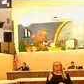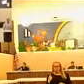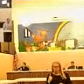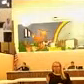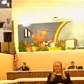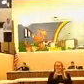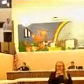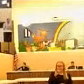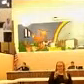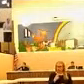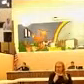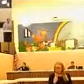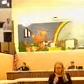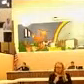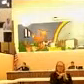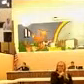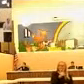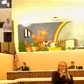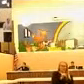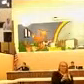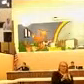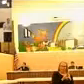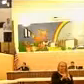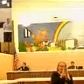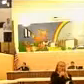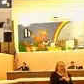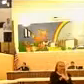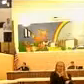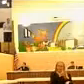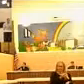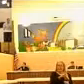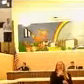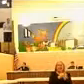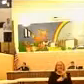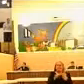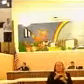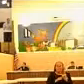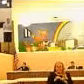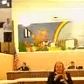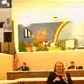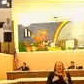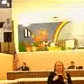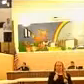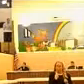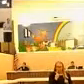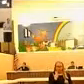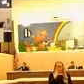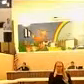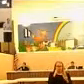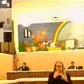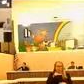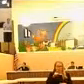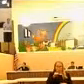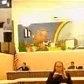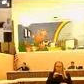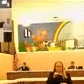60% twos, and 10% threes. There's very few threes. There's 1 3 in each building. Okay. And then also